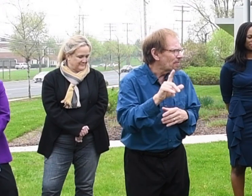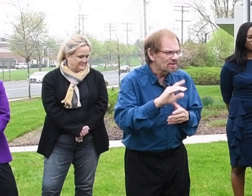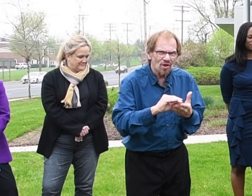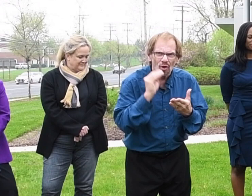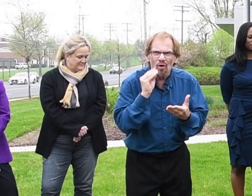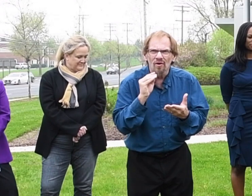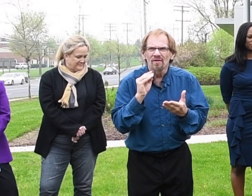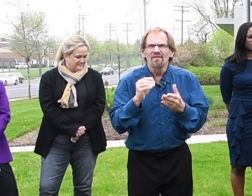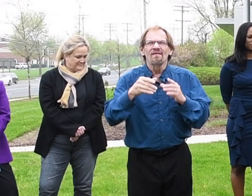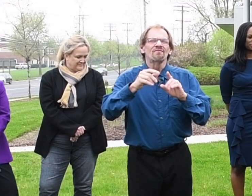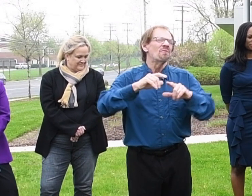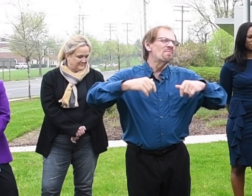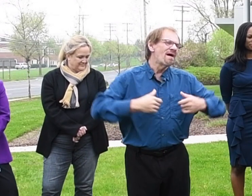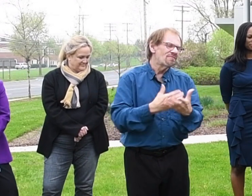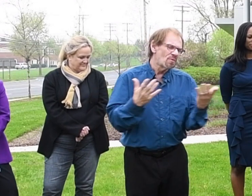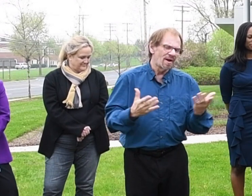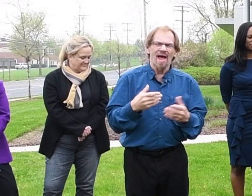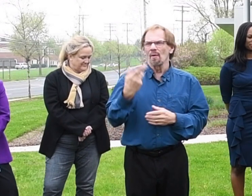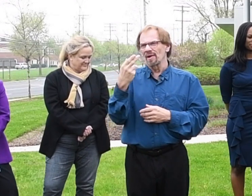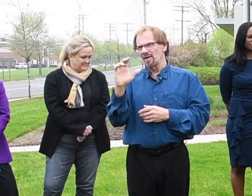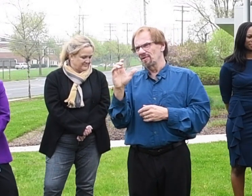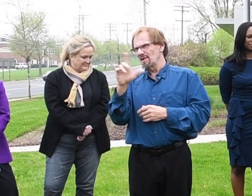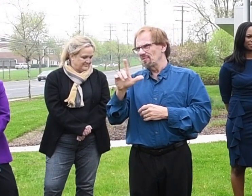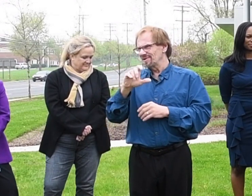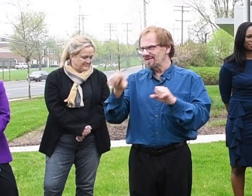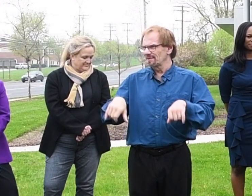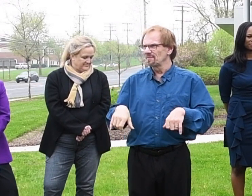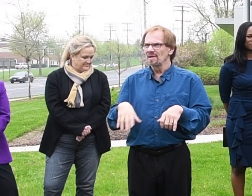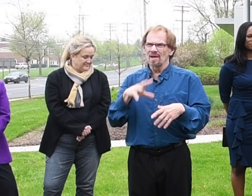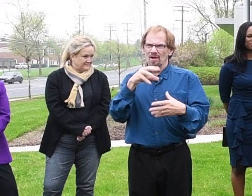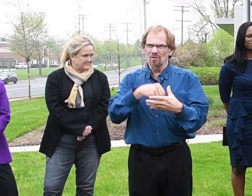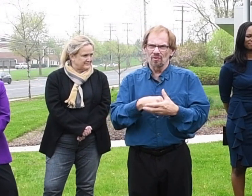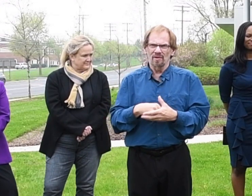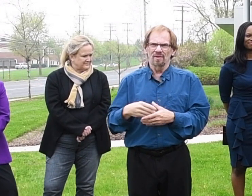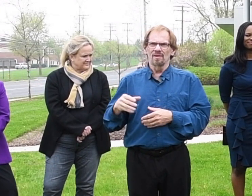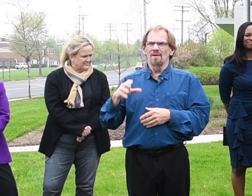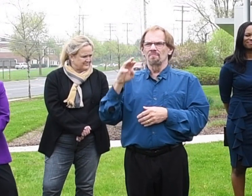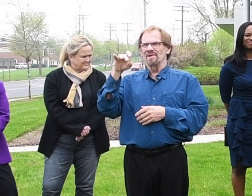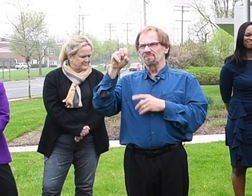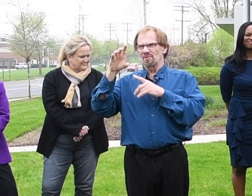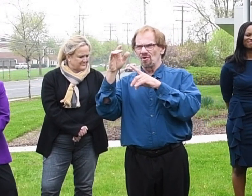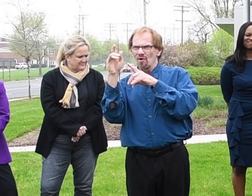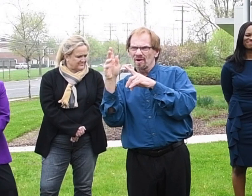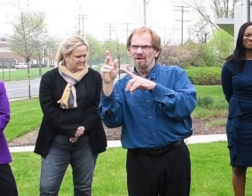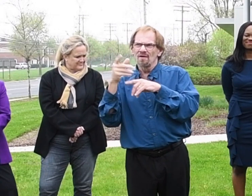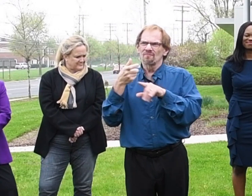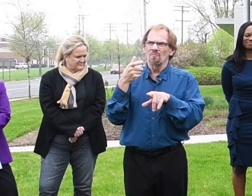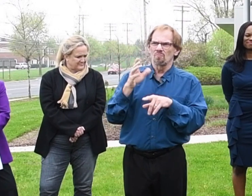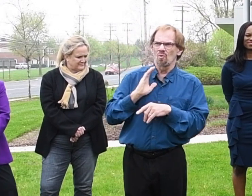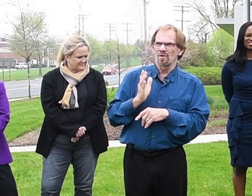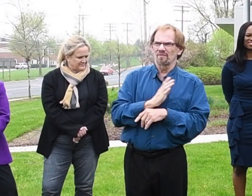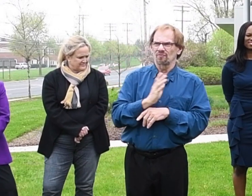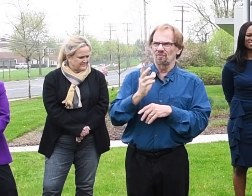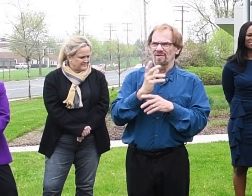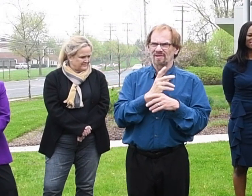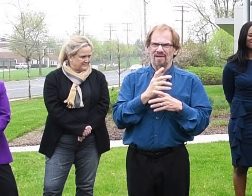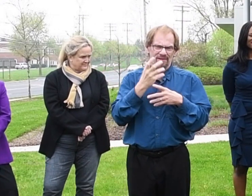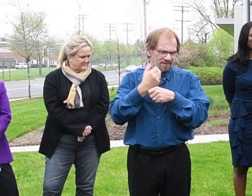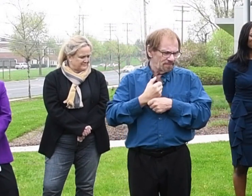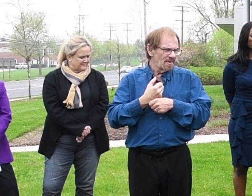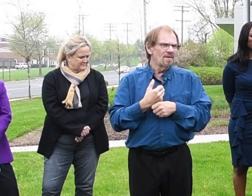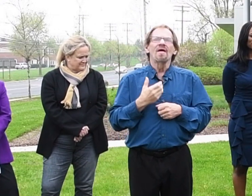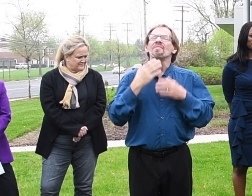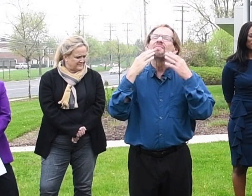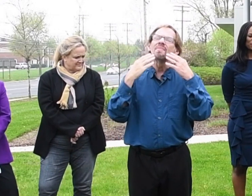at Howard County Library System, including Liz Bannock from our Board of Trustees, thank you so much for being here. We stand ready to